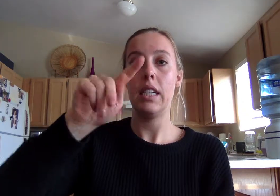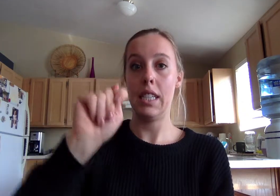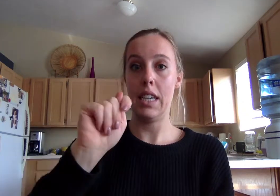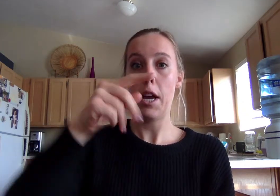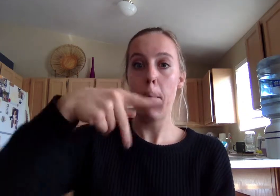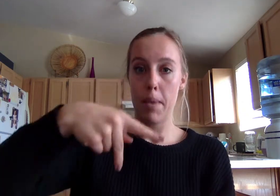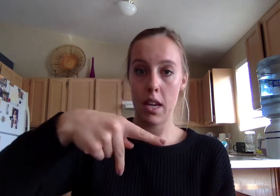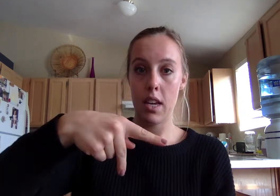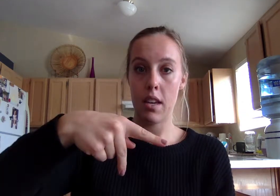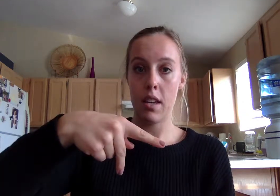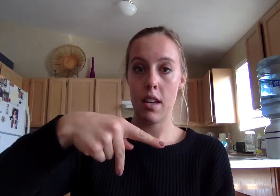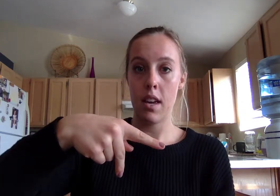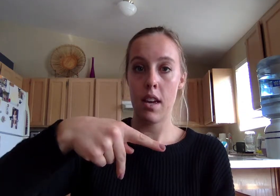all of the cell's activities.